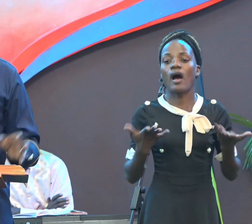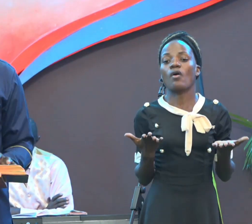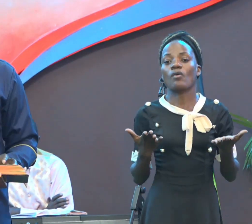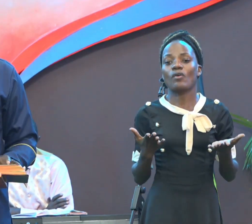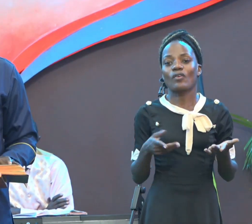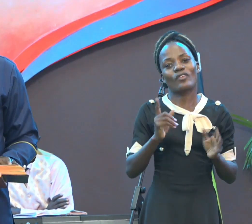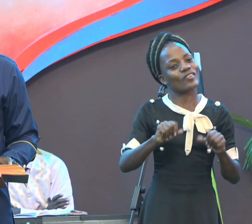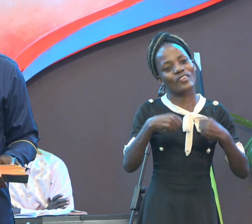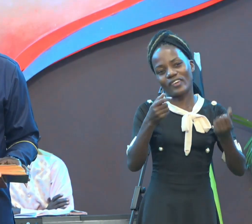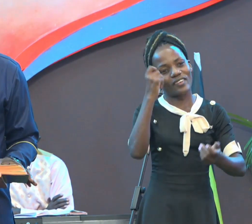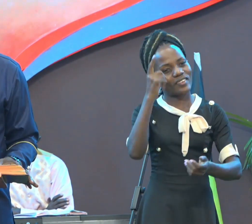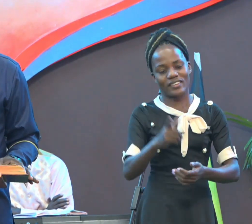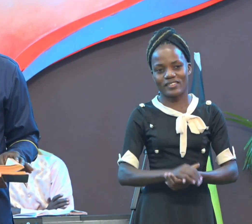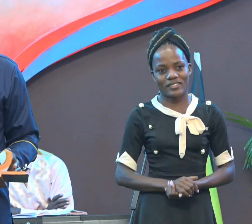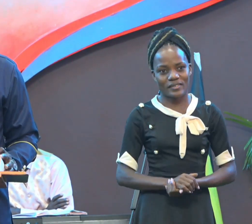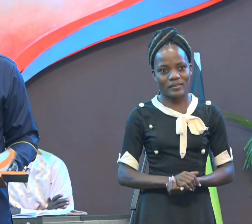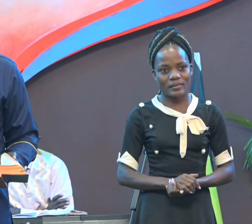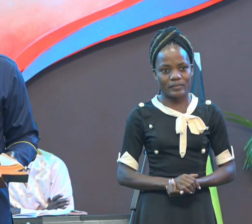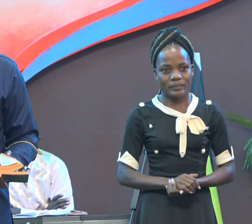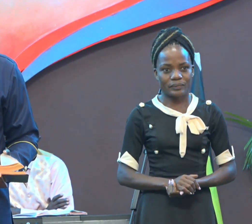It is not understood.